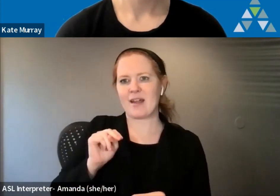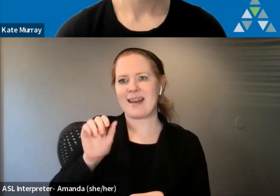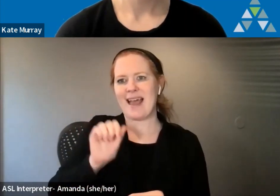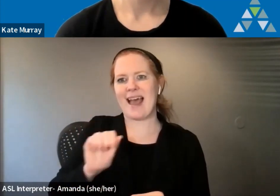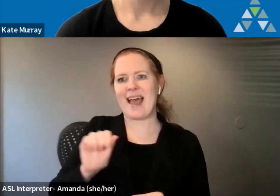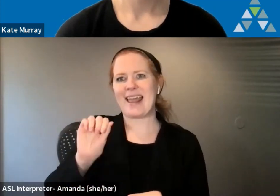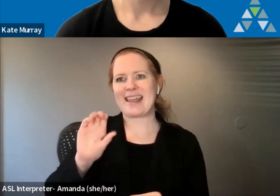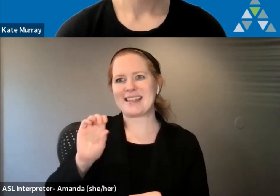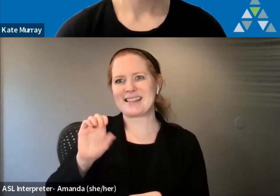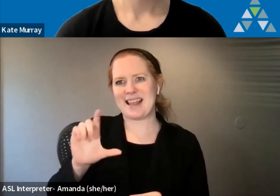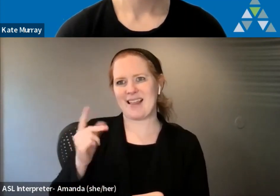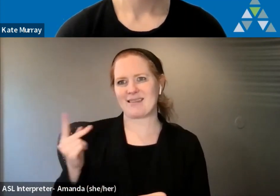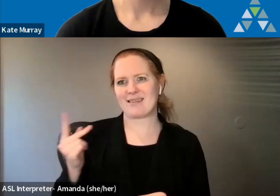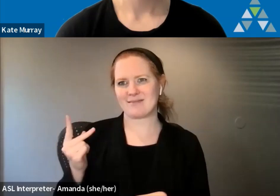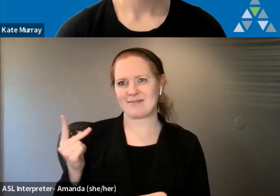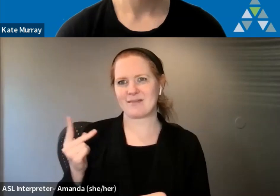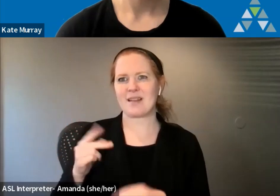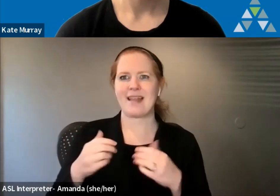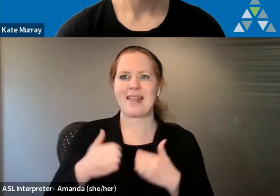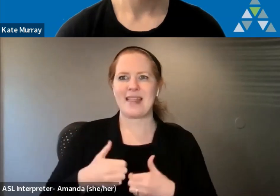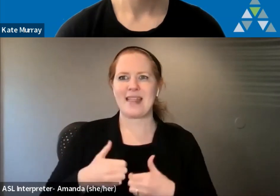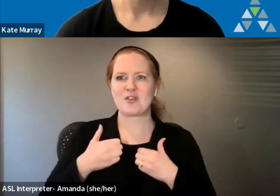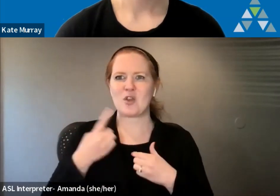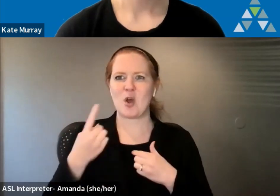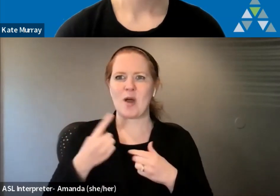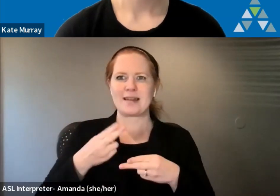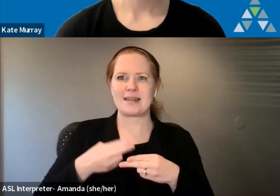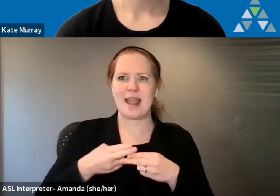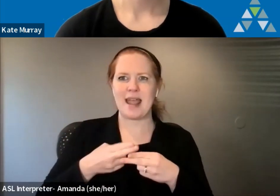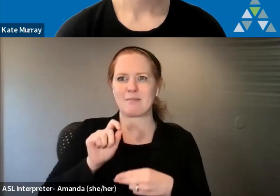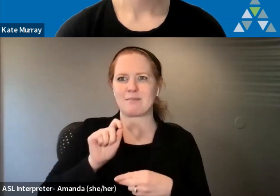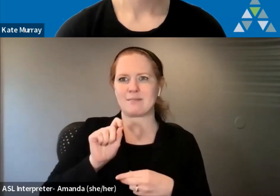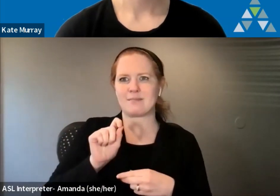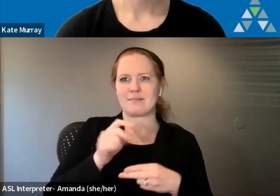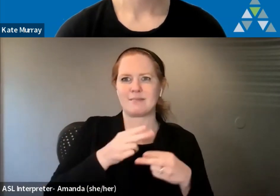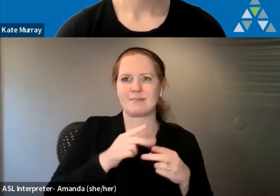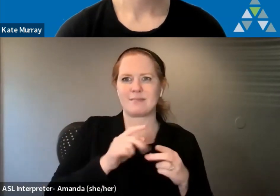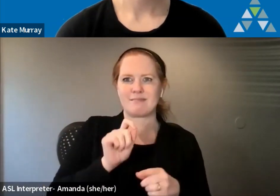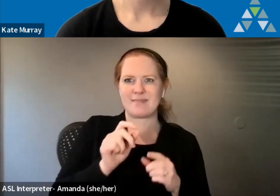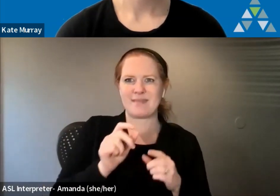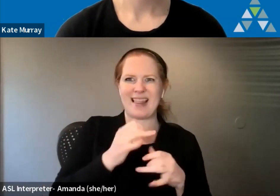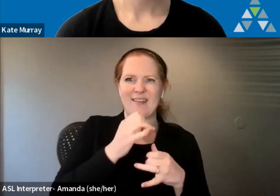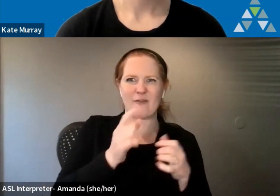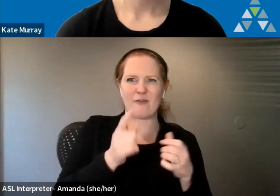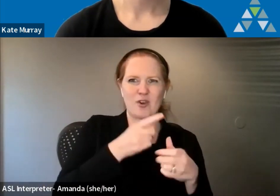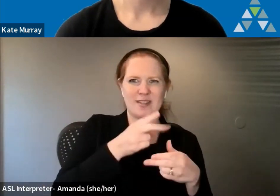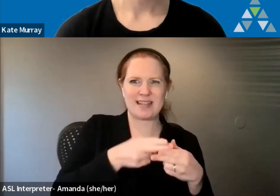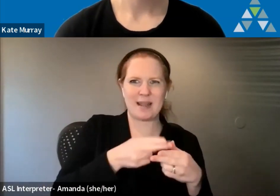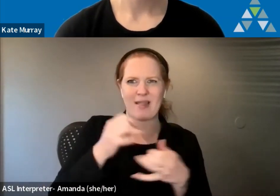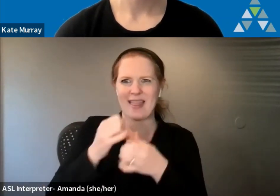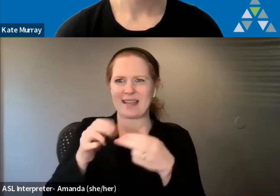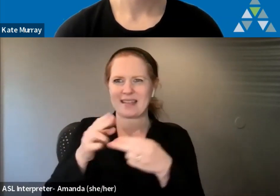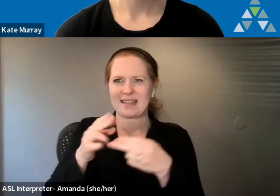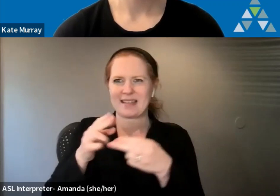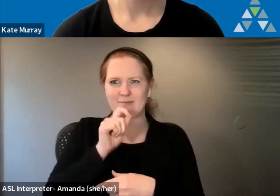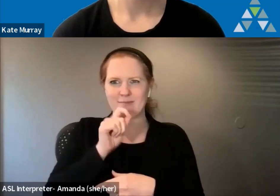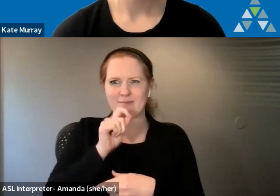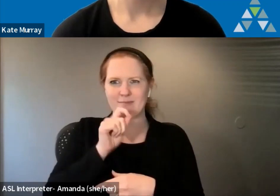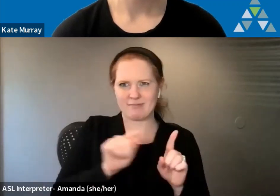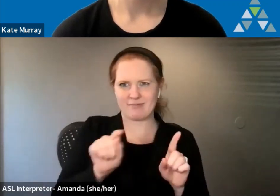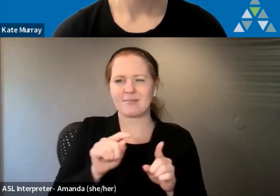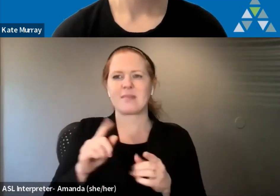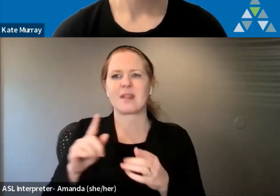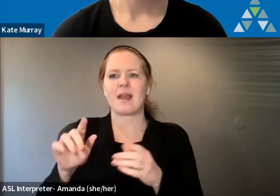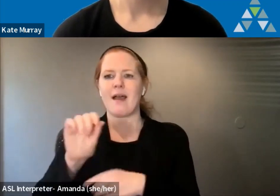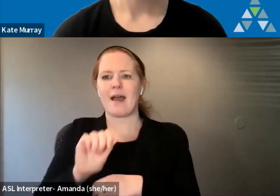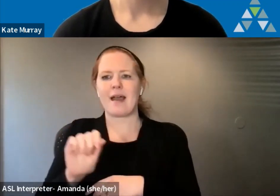Our addresses are always our name with a period in between, and aclhhs.org or .gov. And I